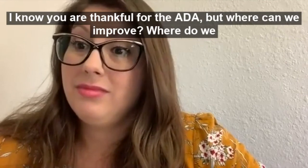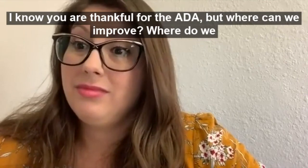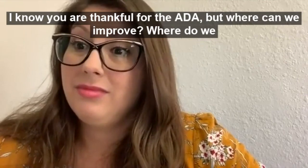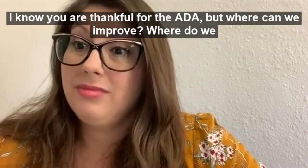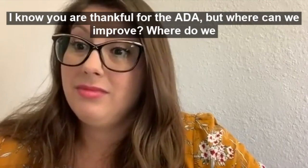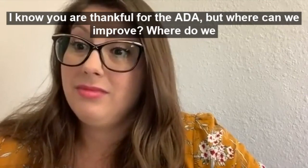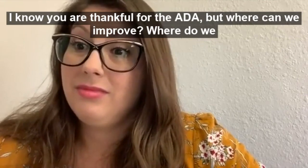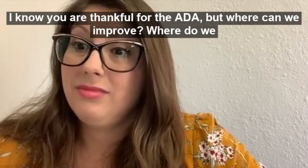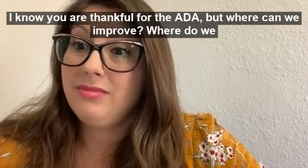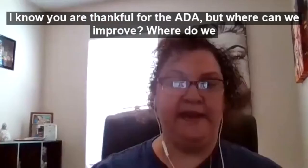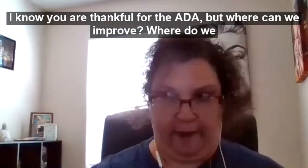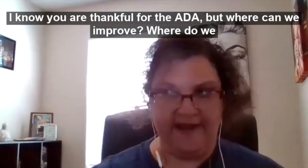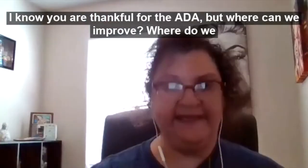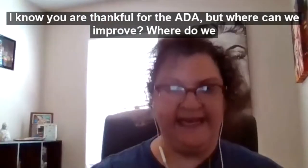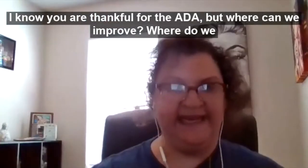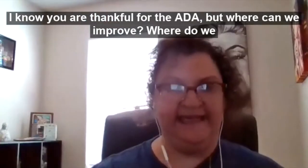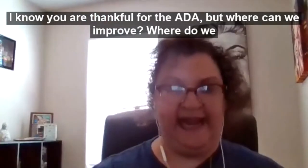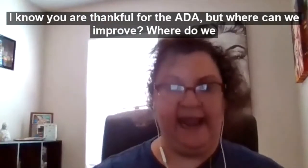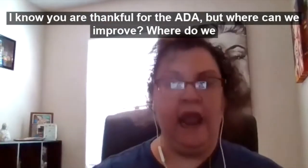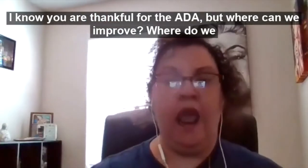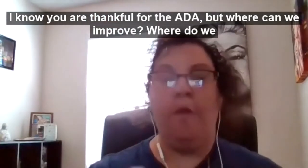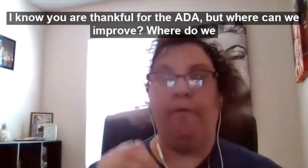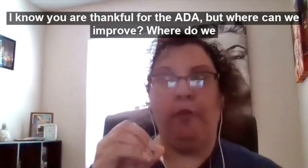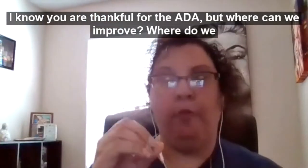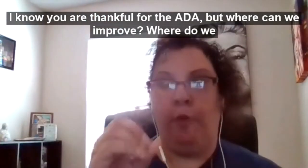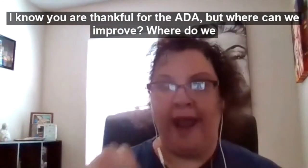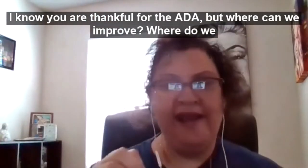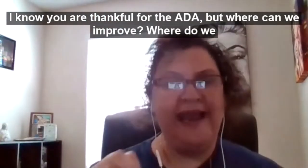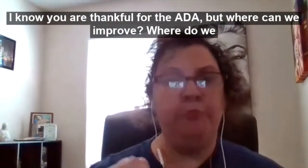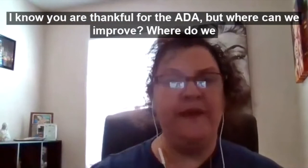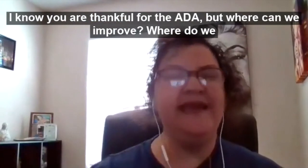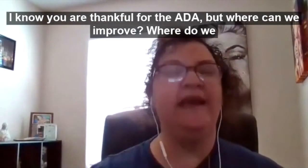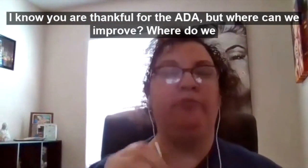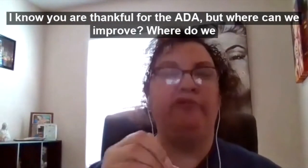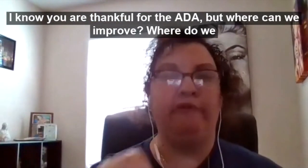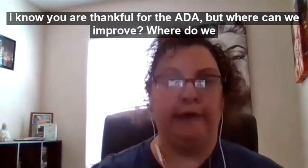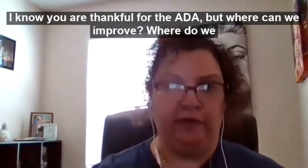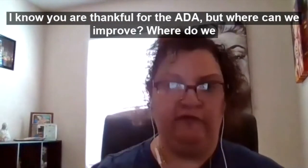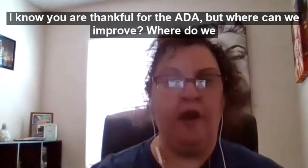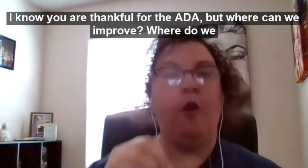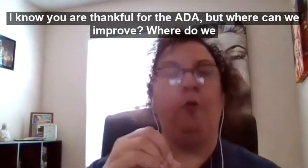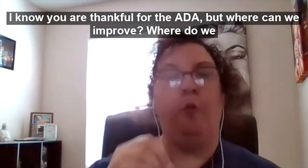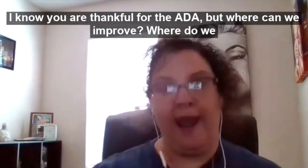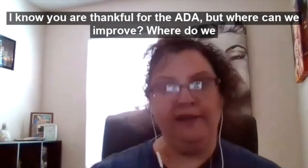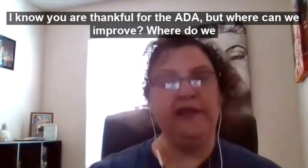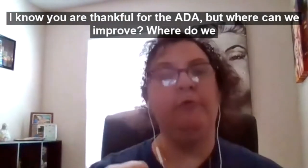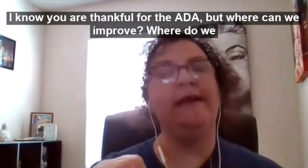thankful for the ADA, but where can we improve? Where do we